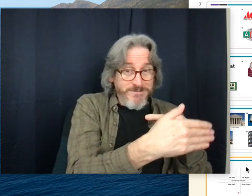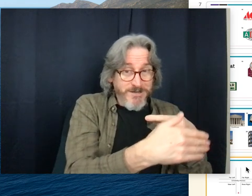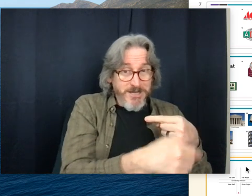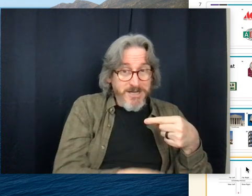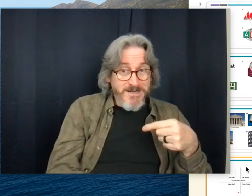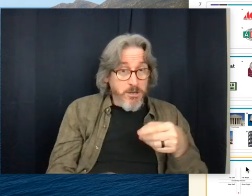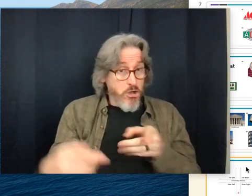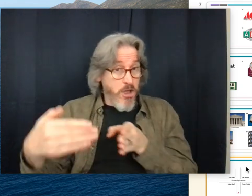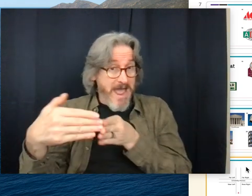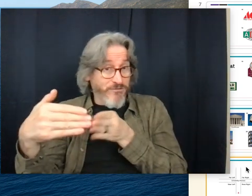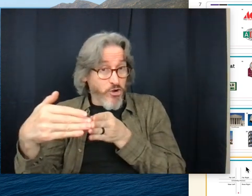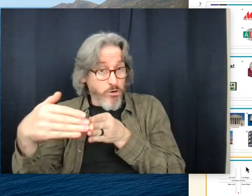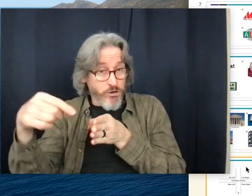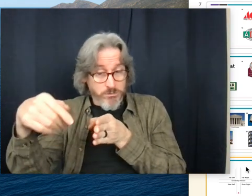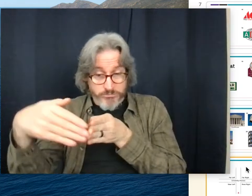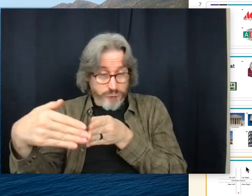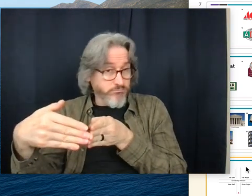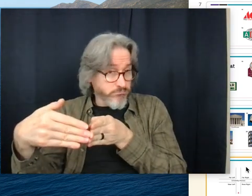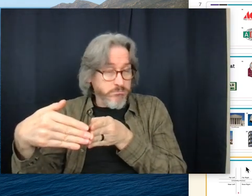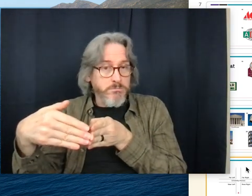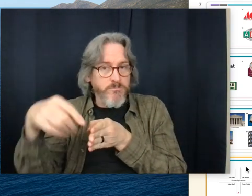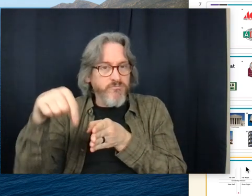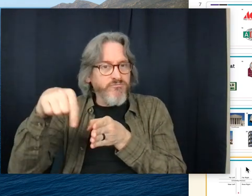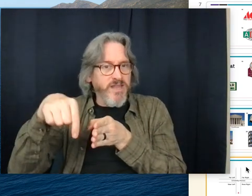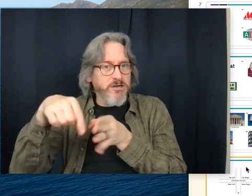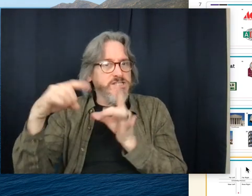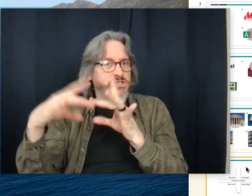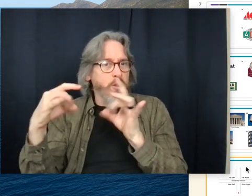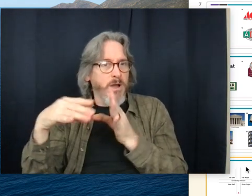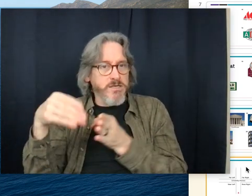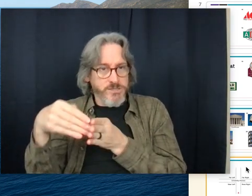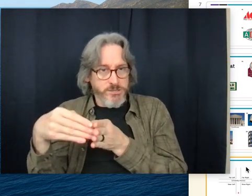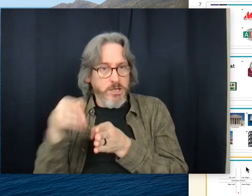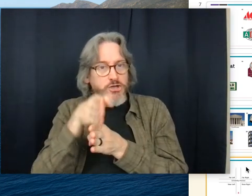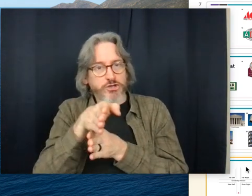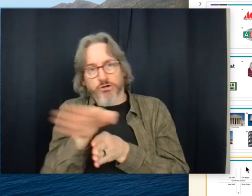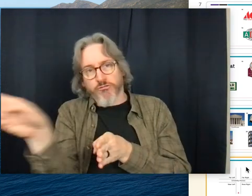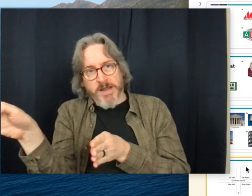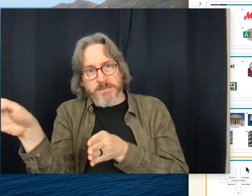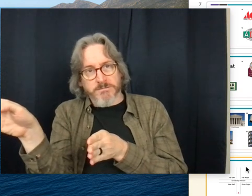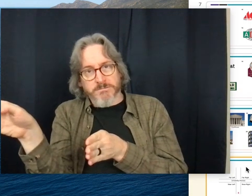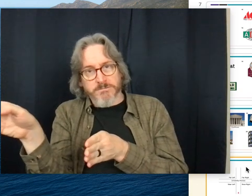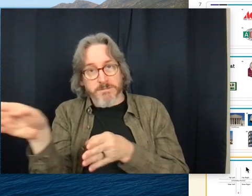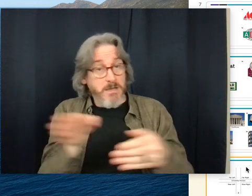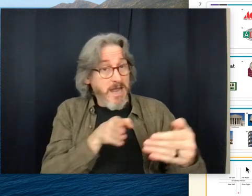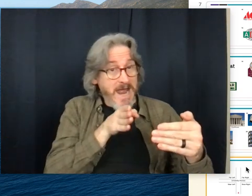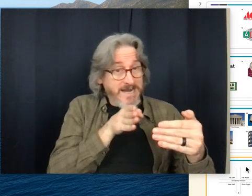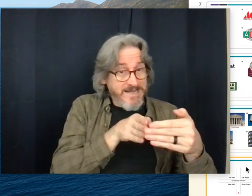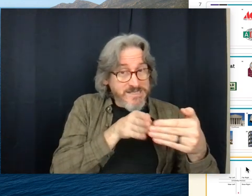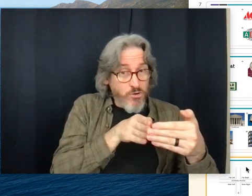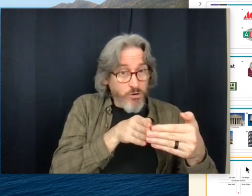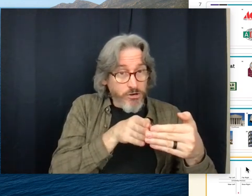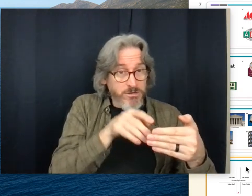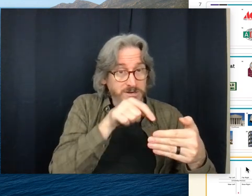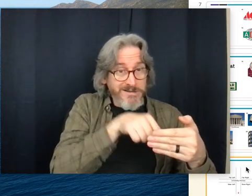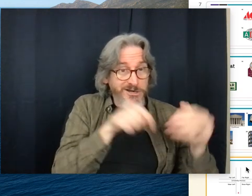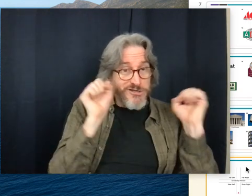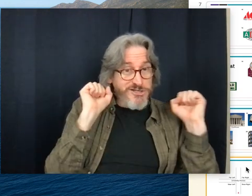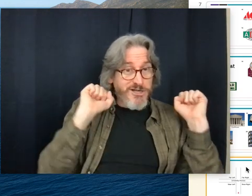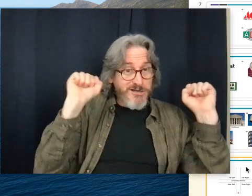left. At the corner, there's Starbucks, turn right. At this